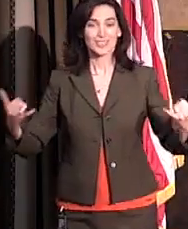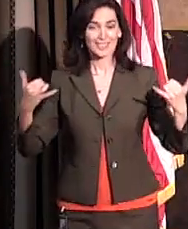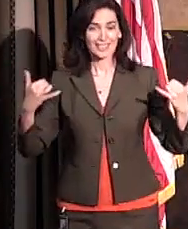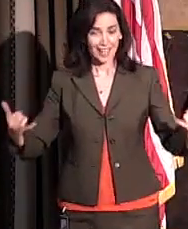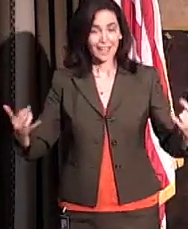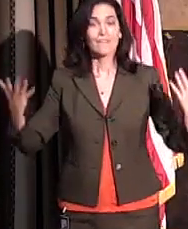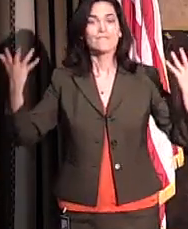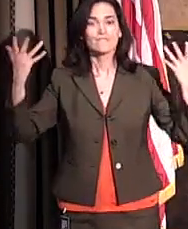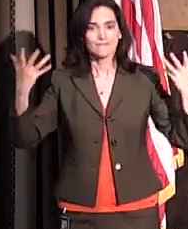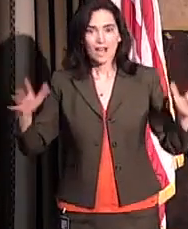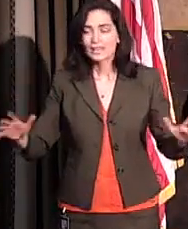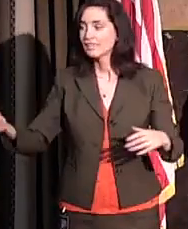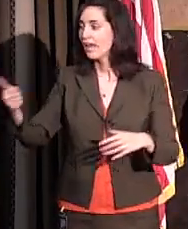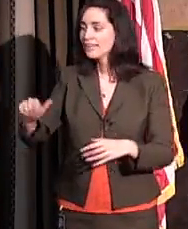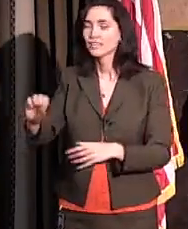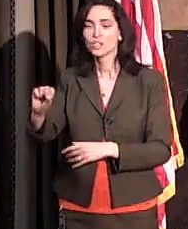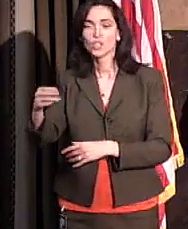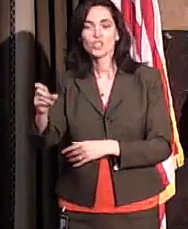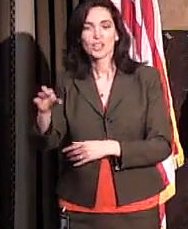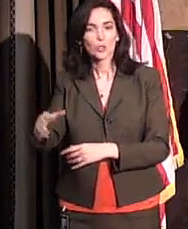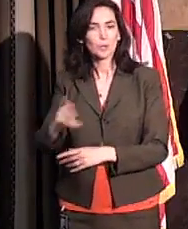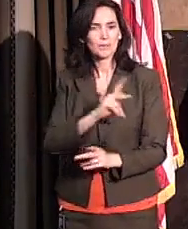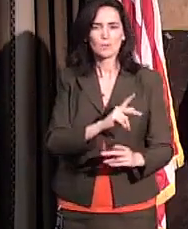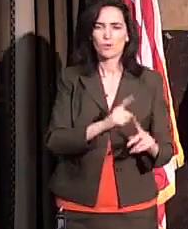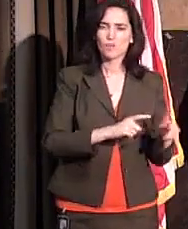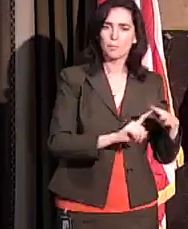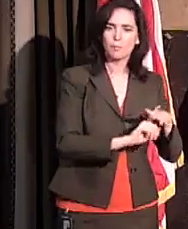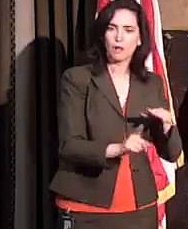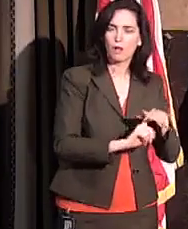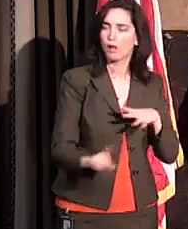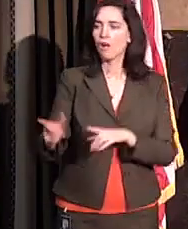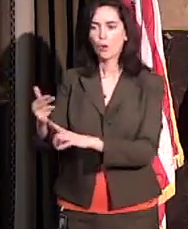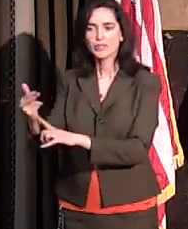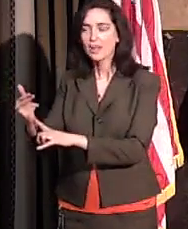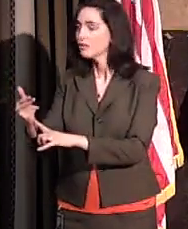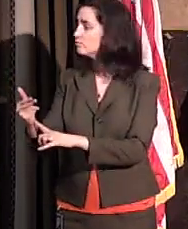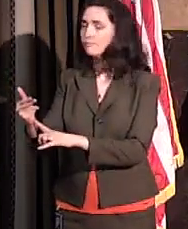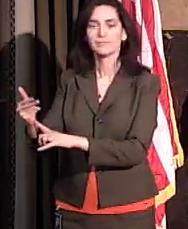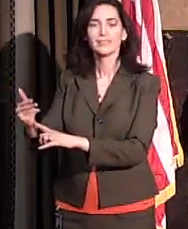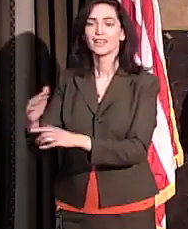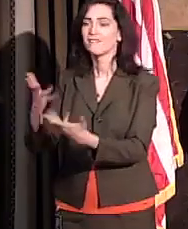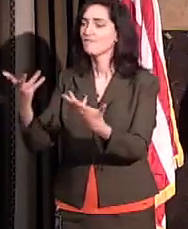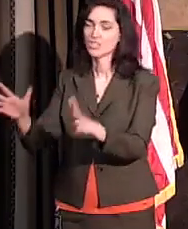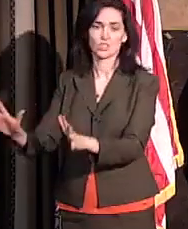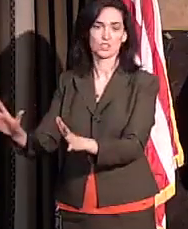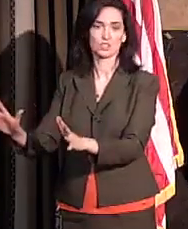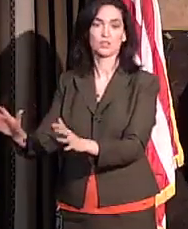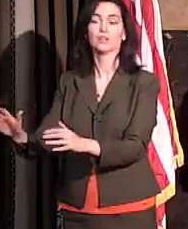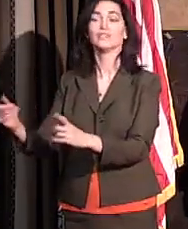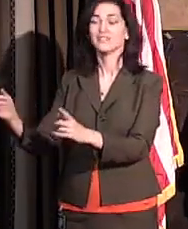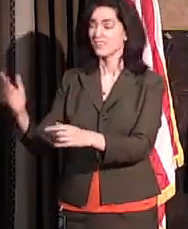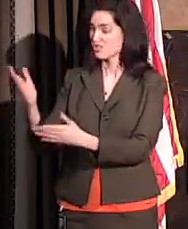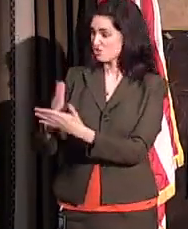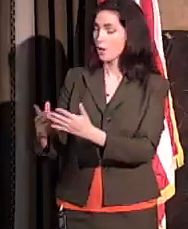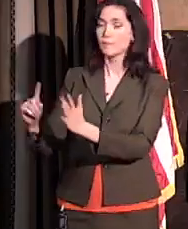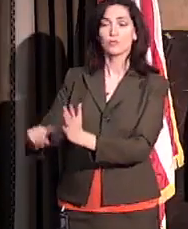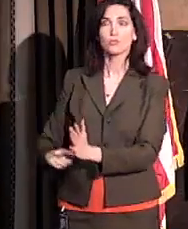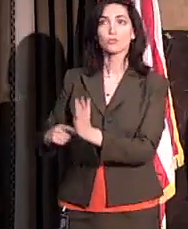anyone in any of the non-congregant shelters that were set up. We've had people in shelters now since about